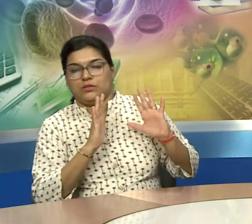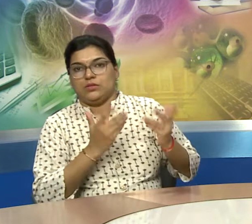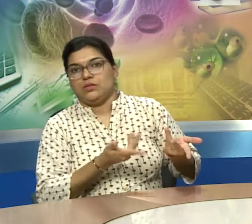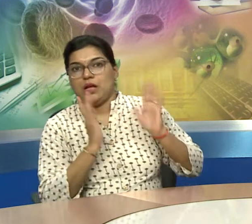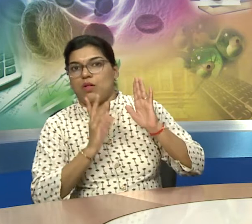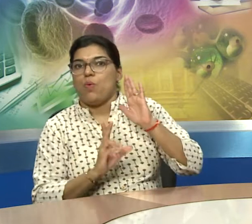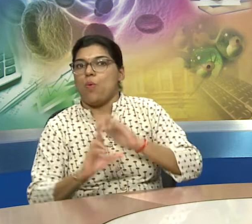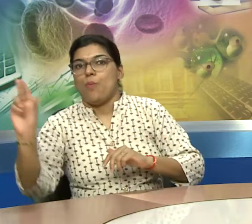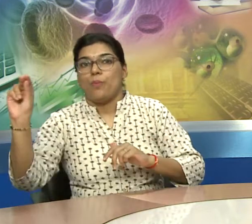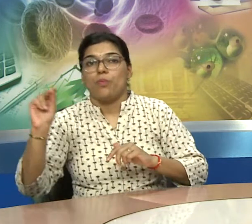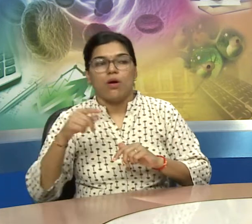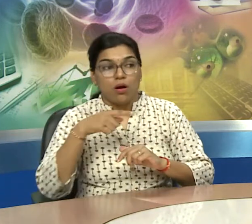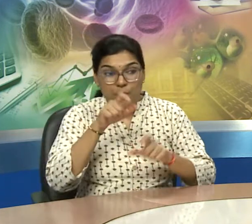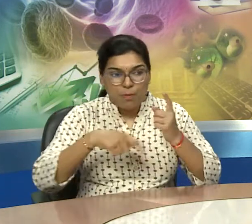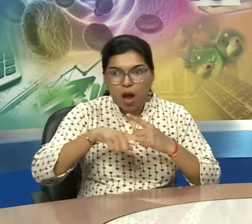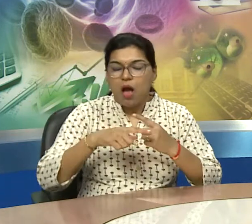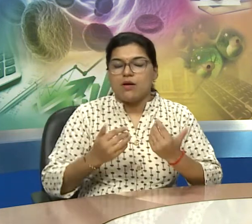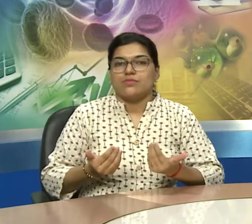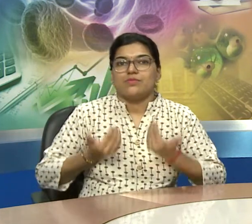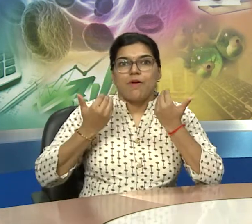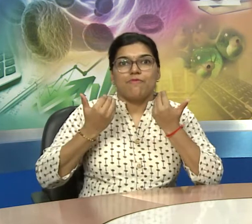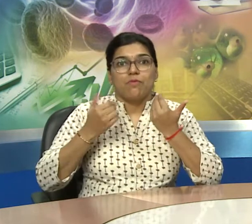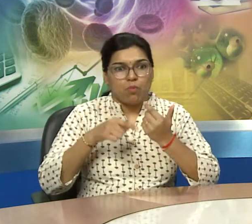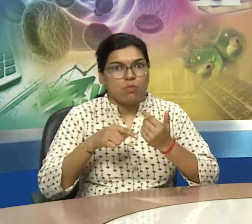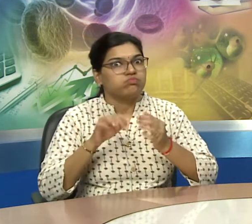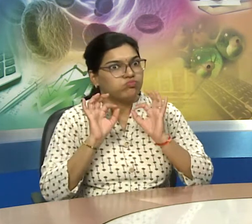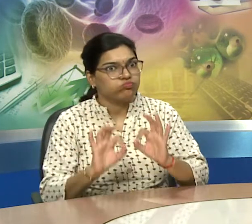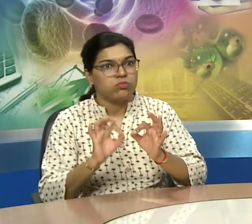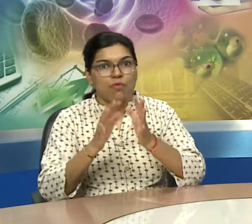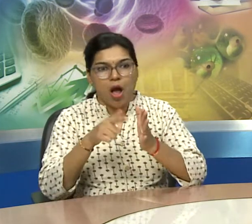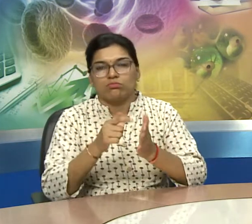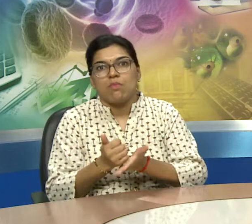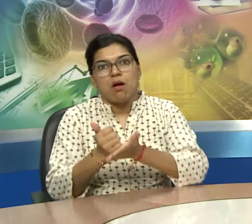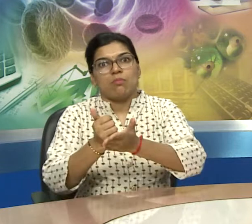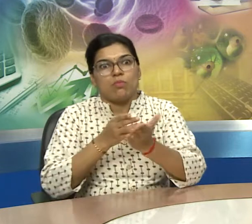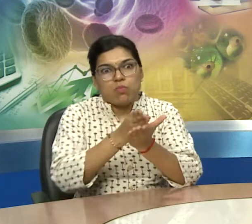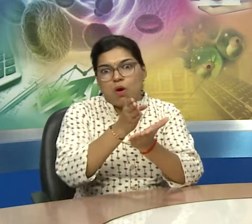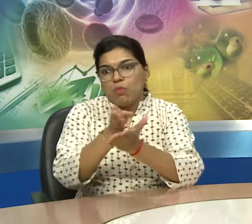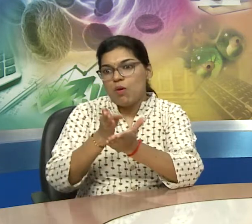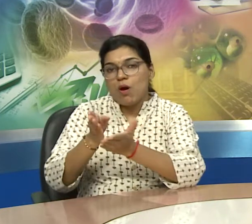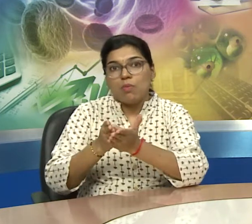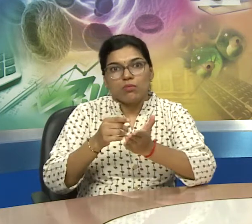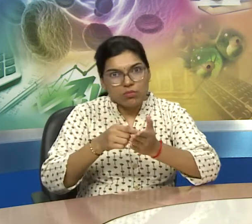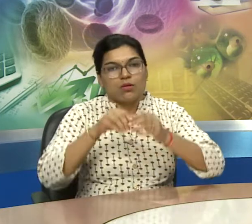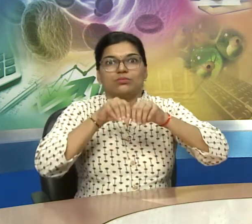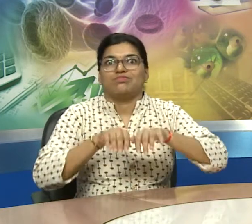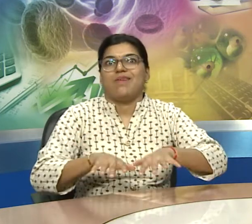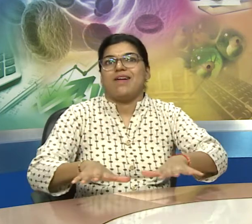Seeing the fire, the wild and dangerous animals, they never dare